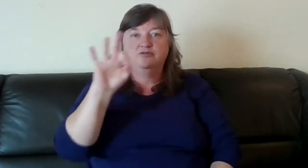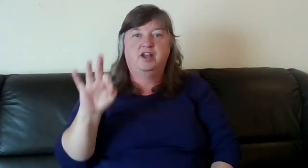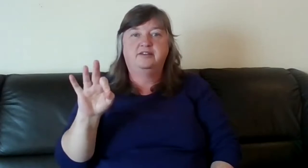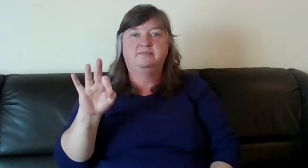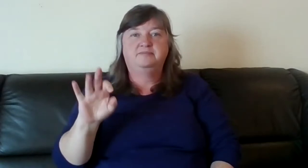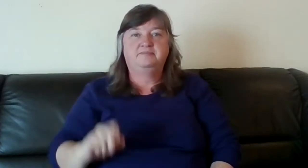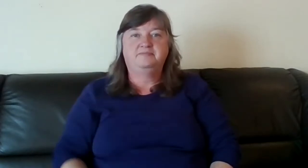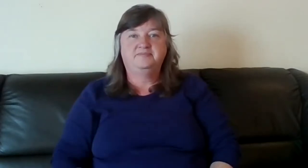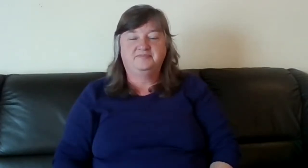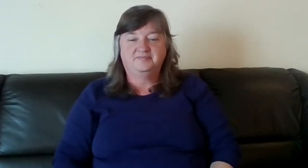fry.